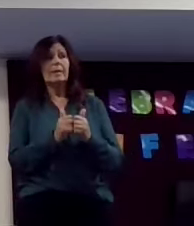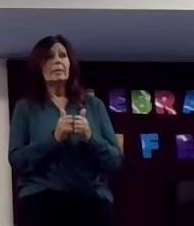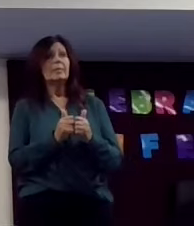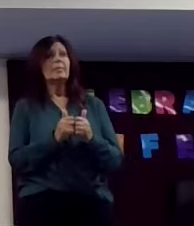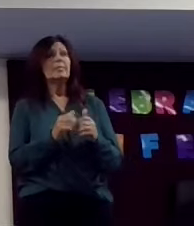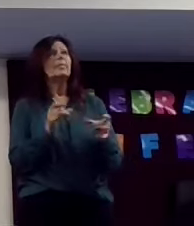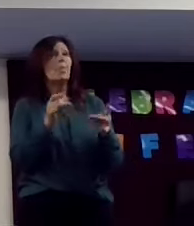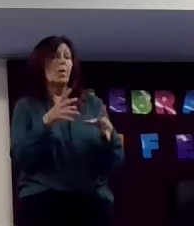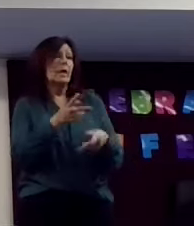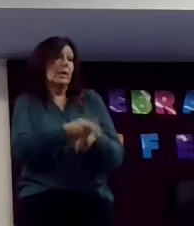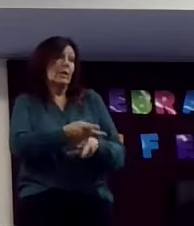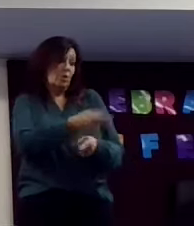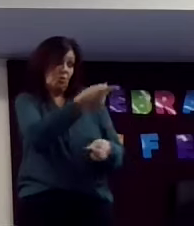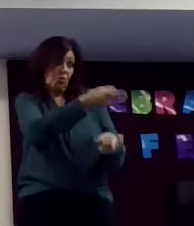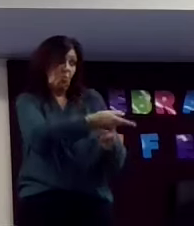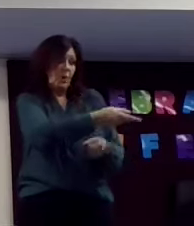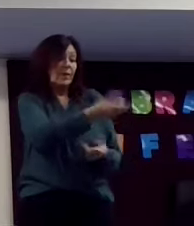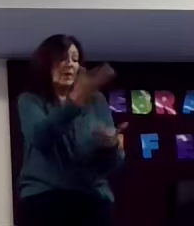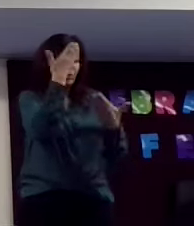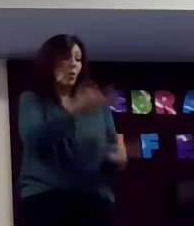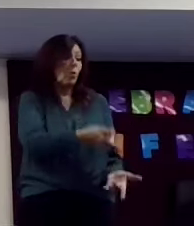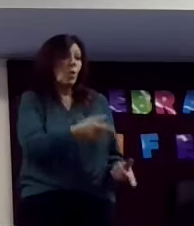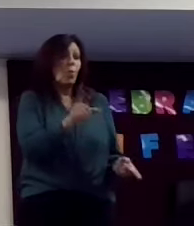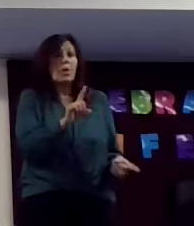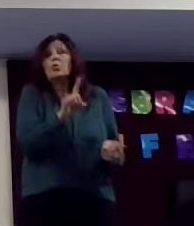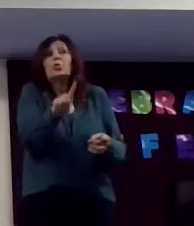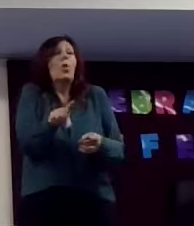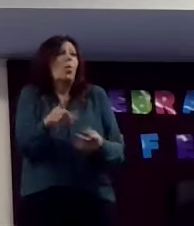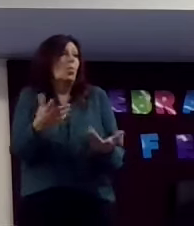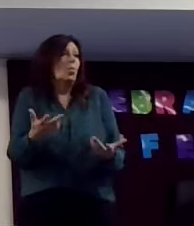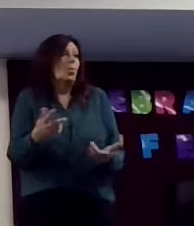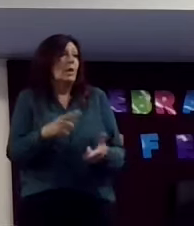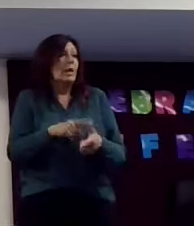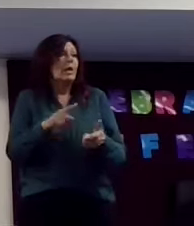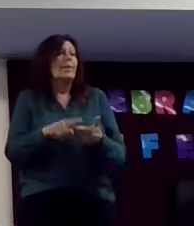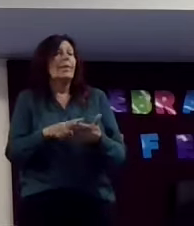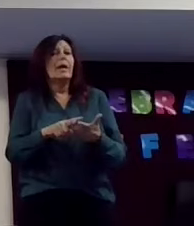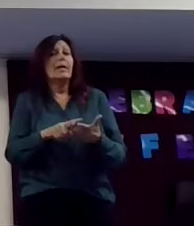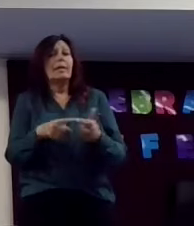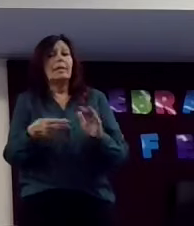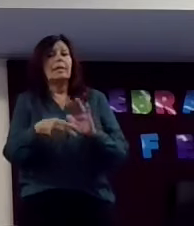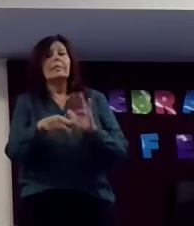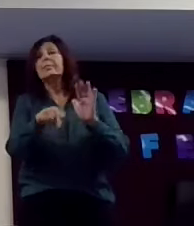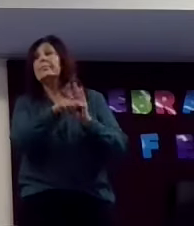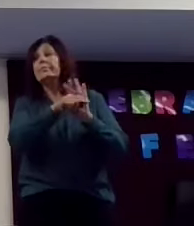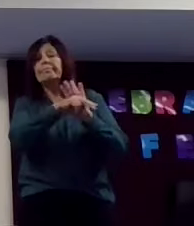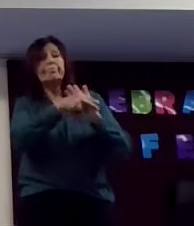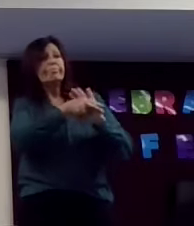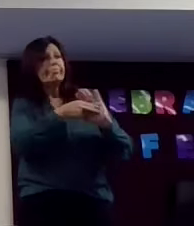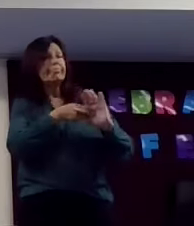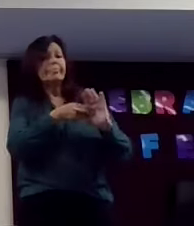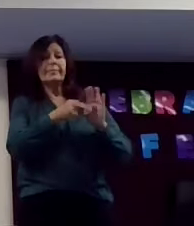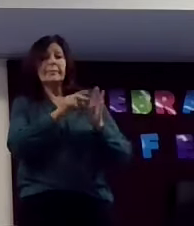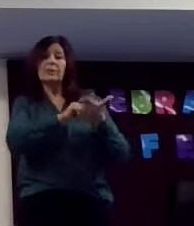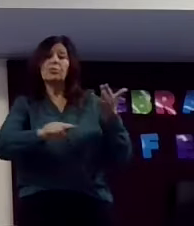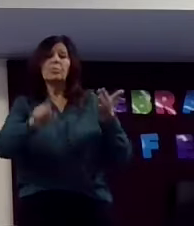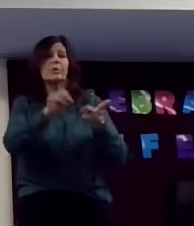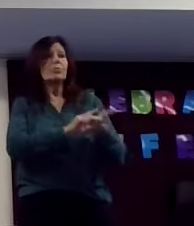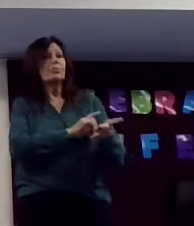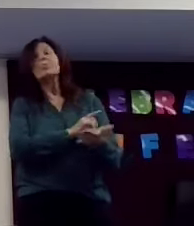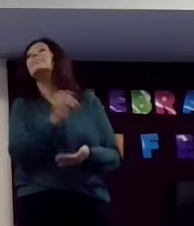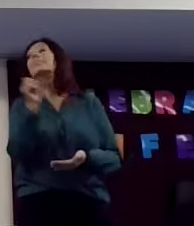care, you're correct. They don't know where to go. Then you have the stigma, the discrimination. 100%.